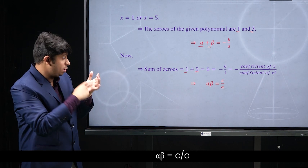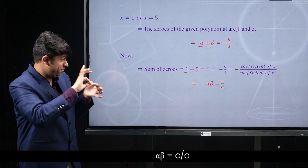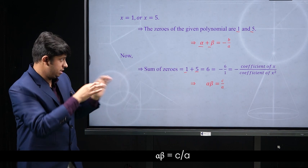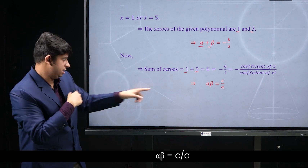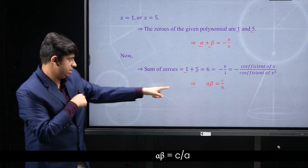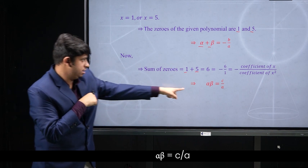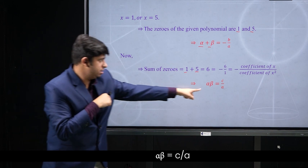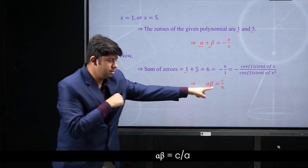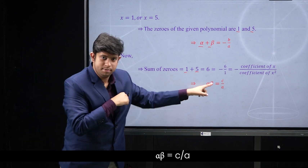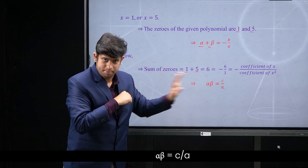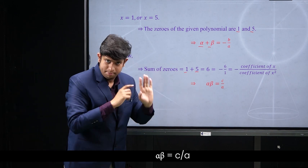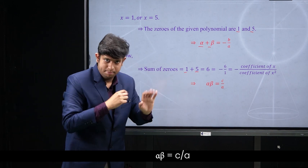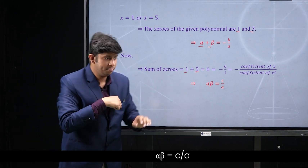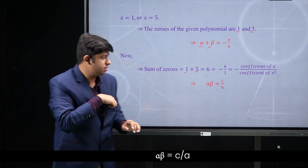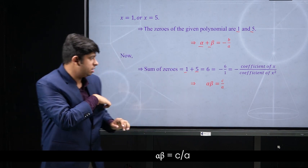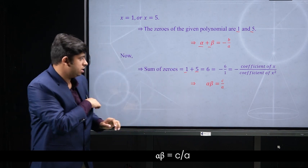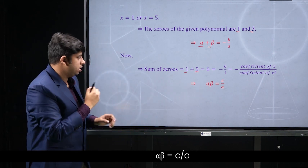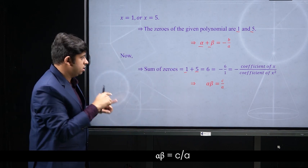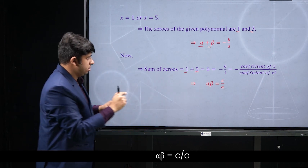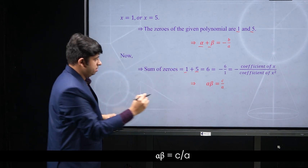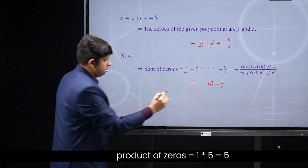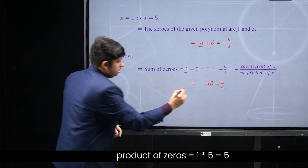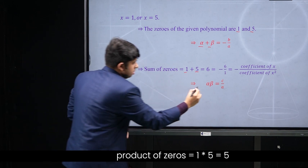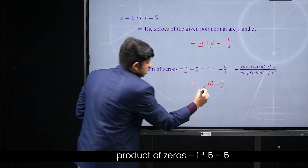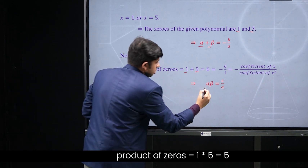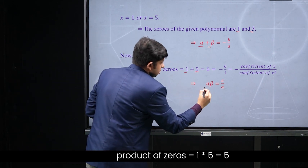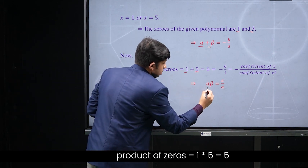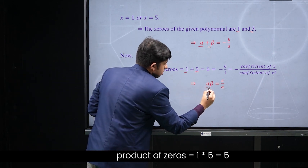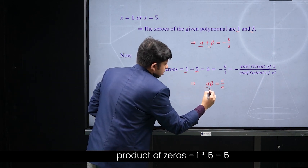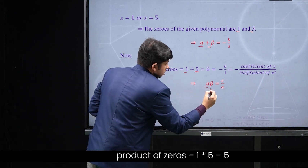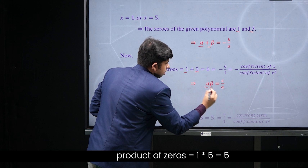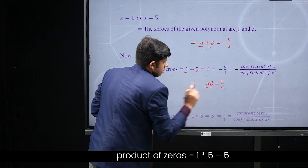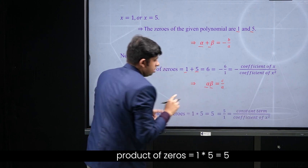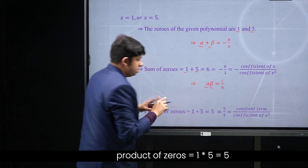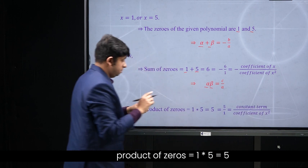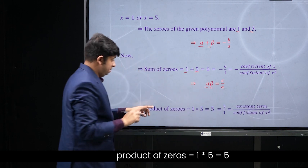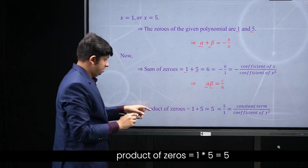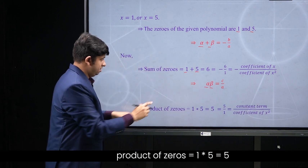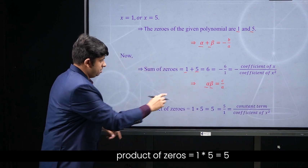Alpha into beta is equal to c by a. Product of zeros, which is equal to 1 into